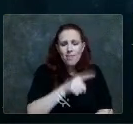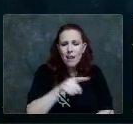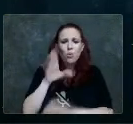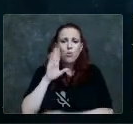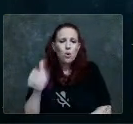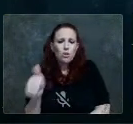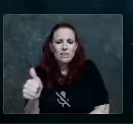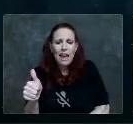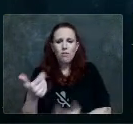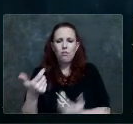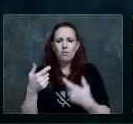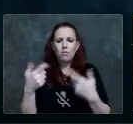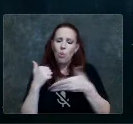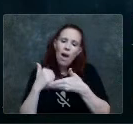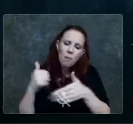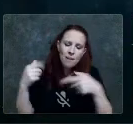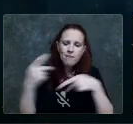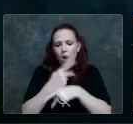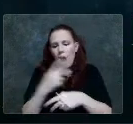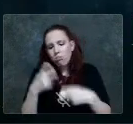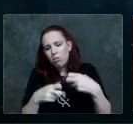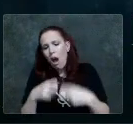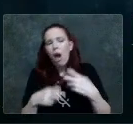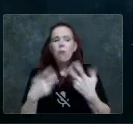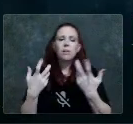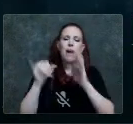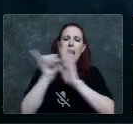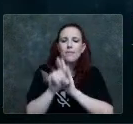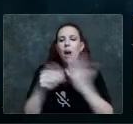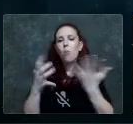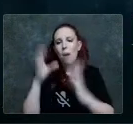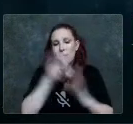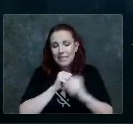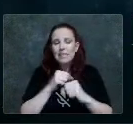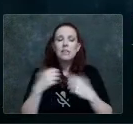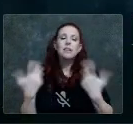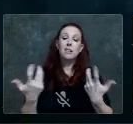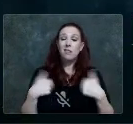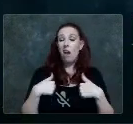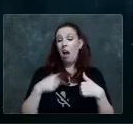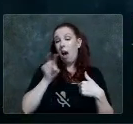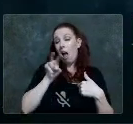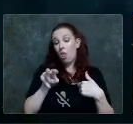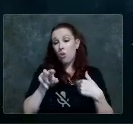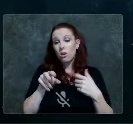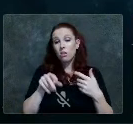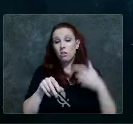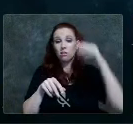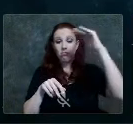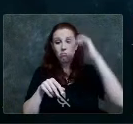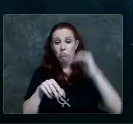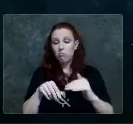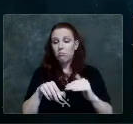management and to help figure out the problem and maybe identify edge cases you're missing. So the way I like to look at this hierarchy is there's no right or wrong